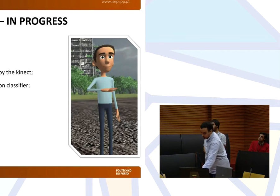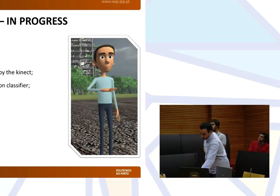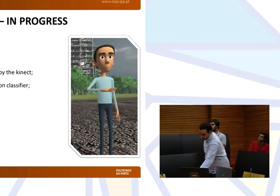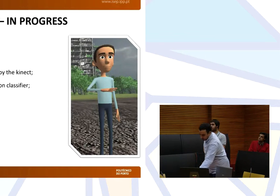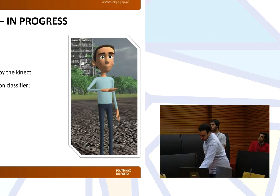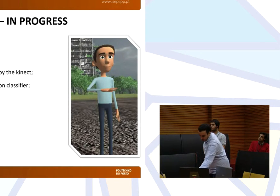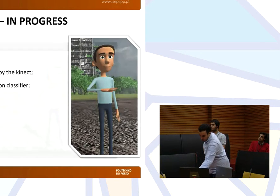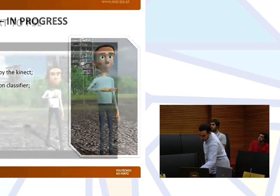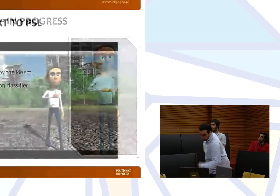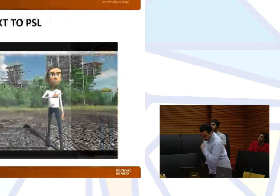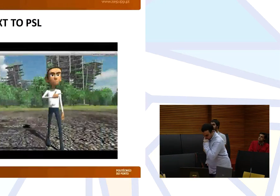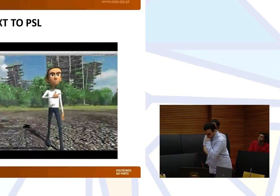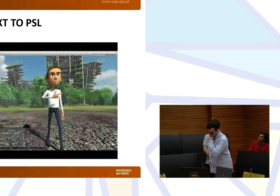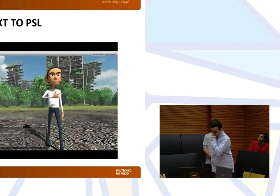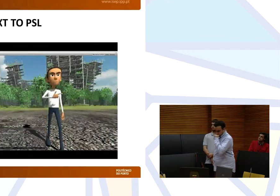expression classifier.